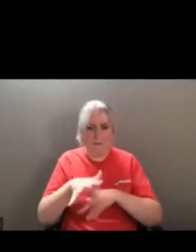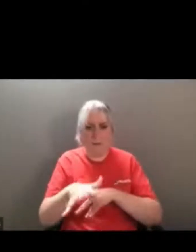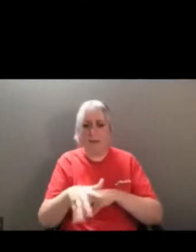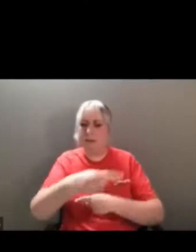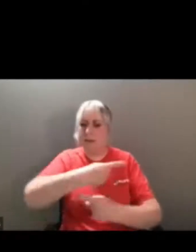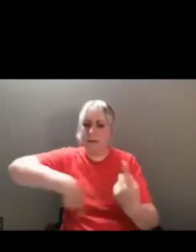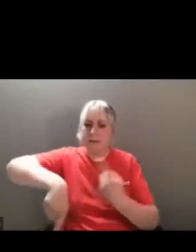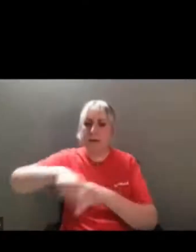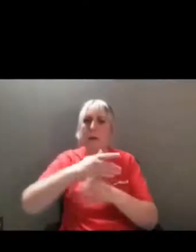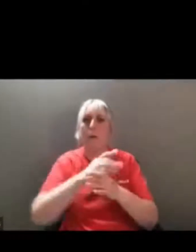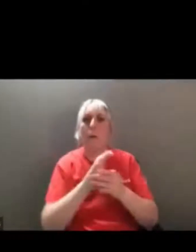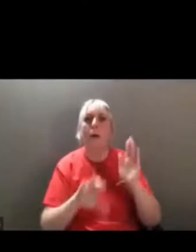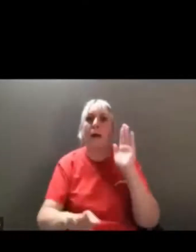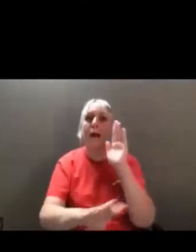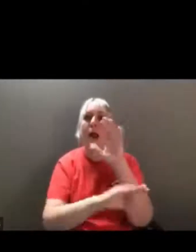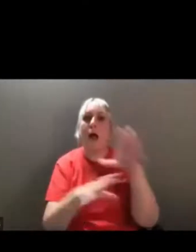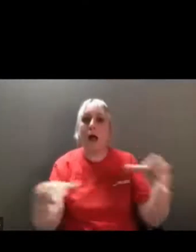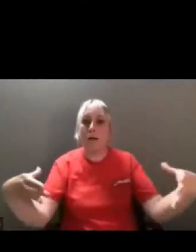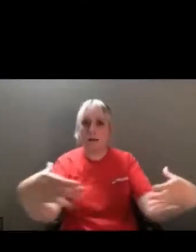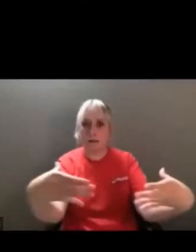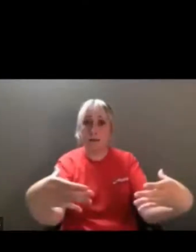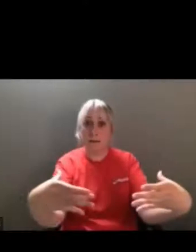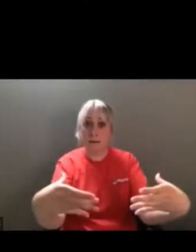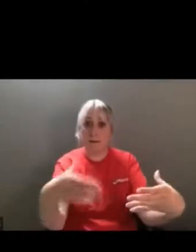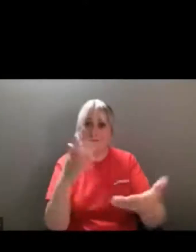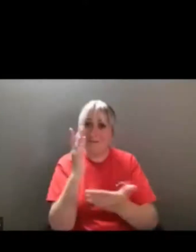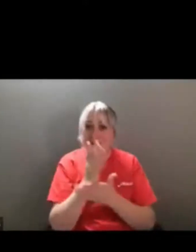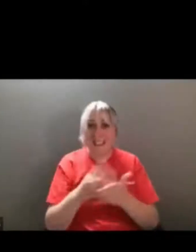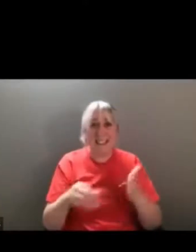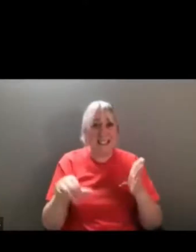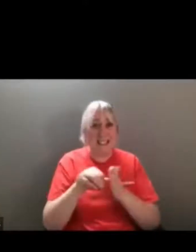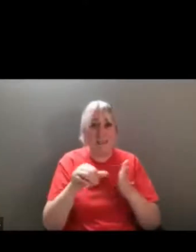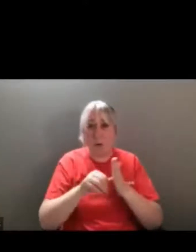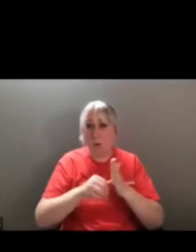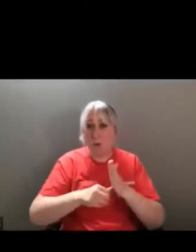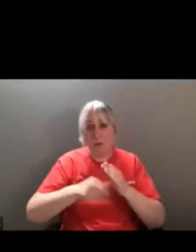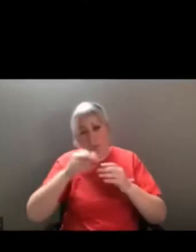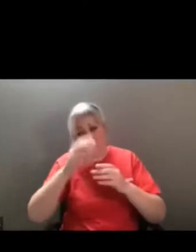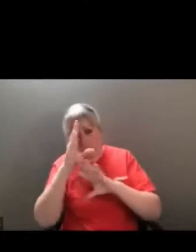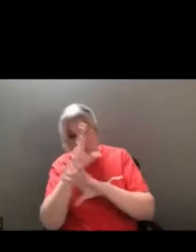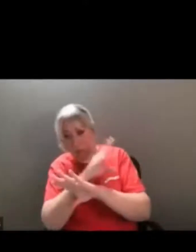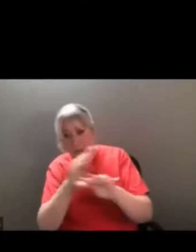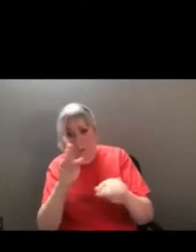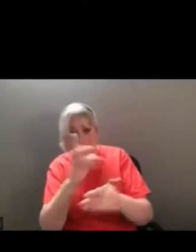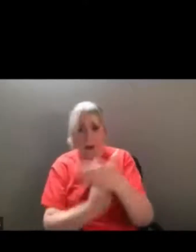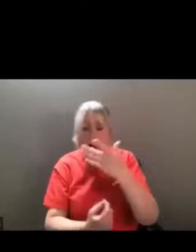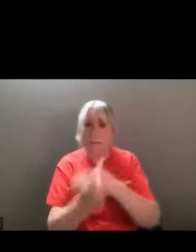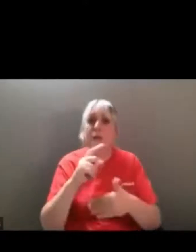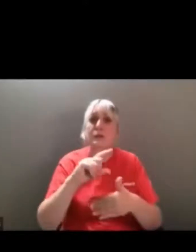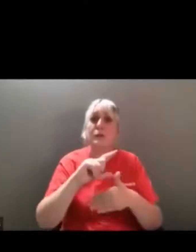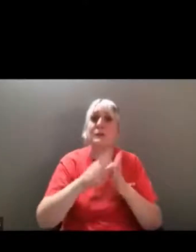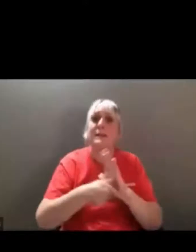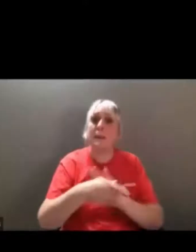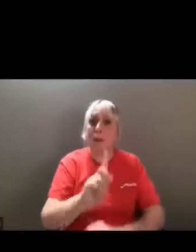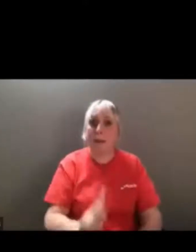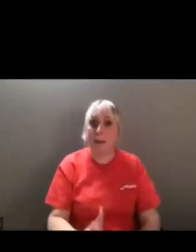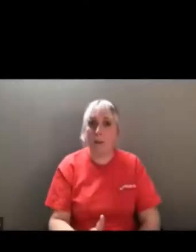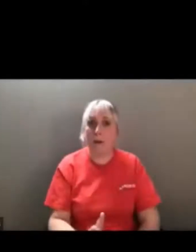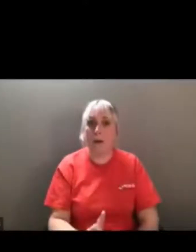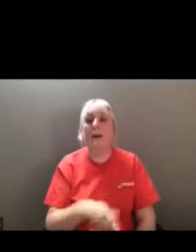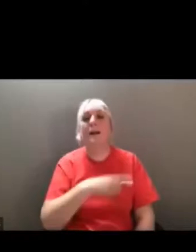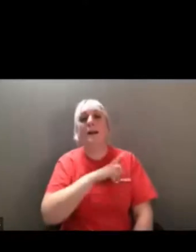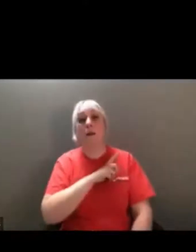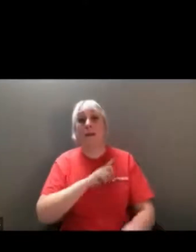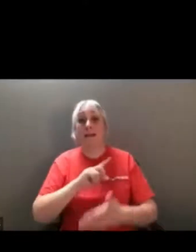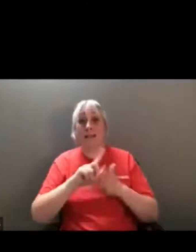class. It can be difficult to raise awareness of what happens to disabled people because disability issues continue to be